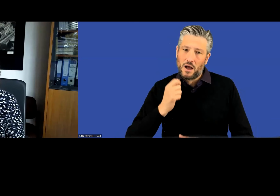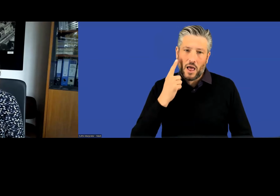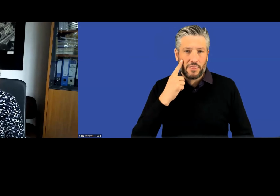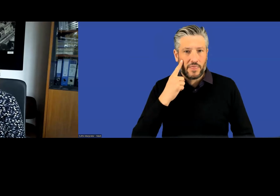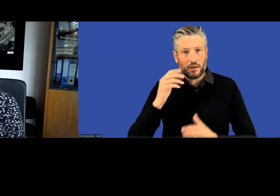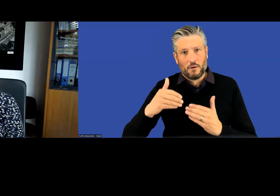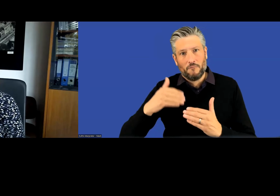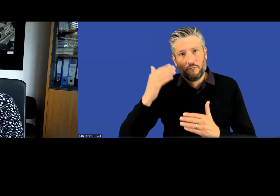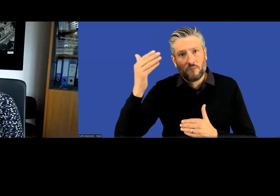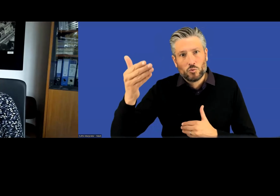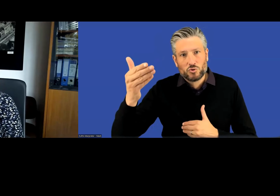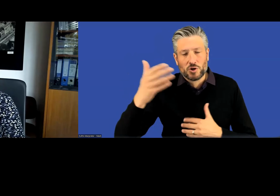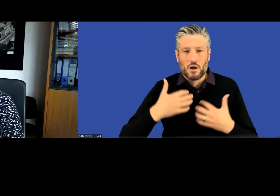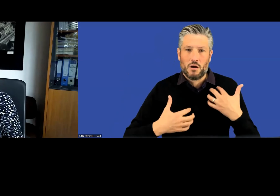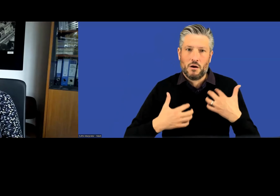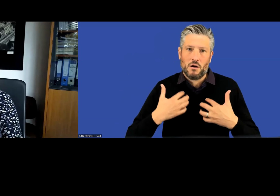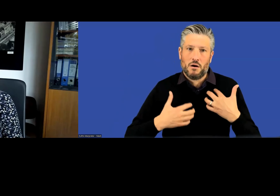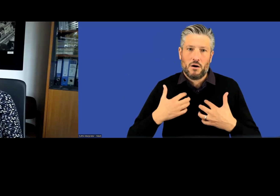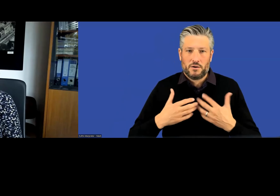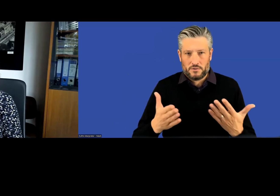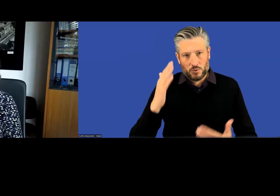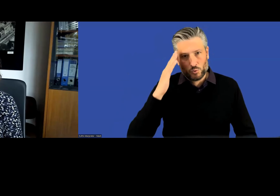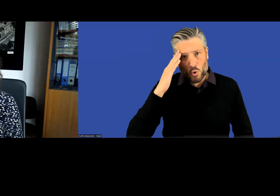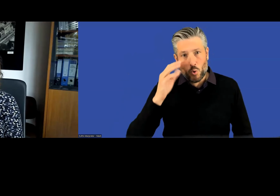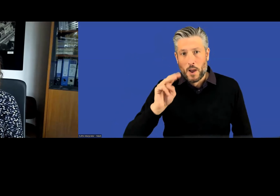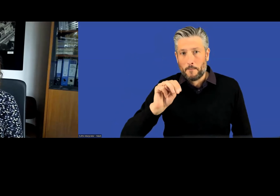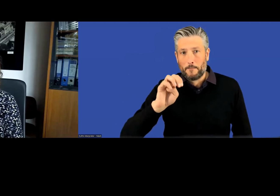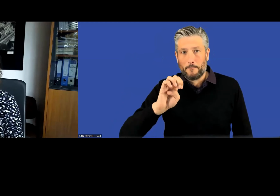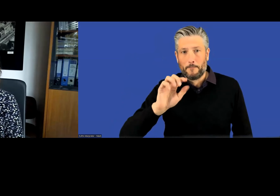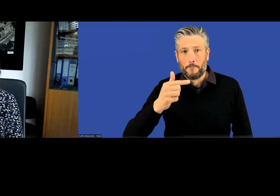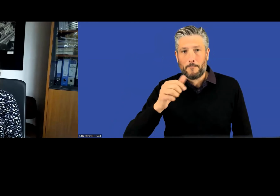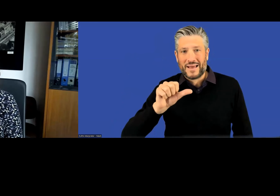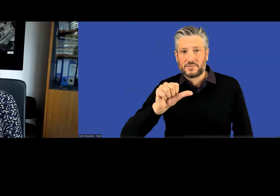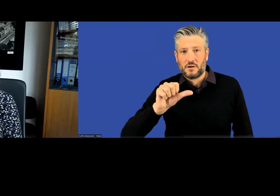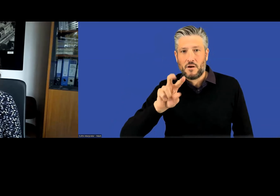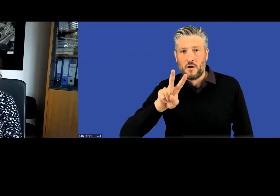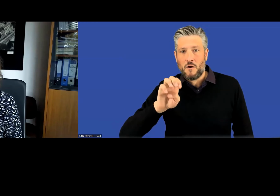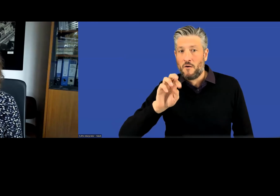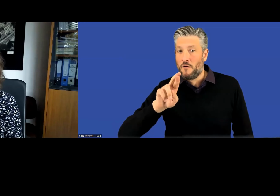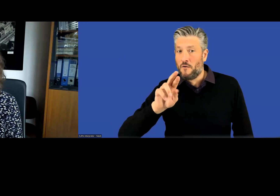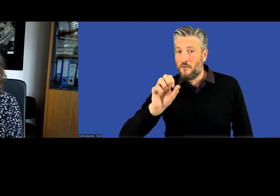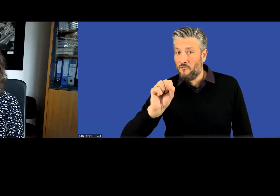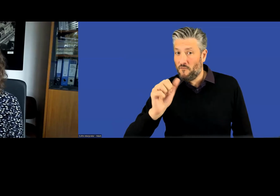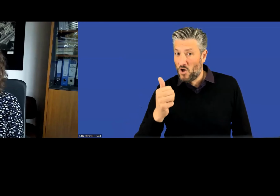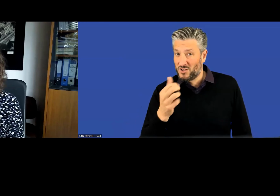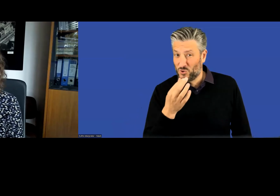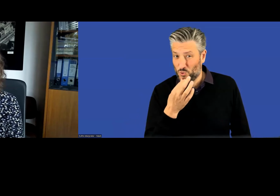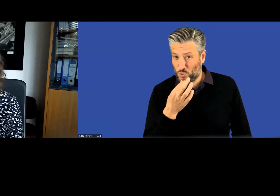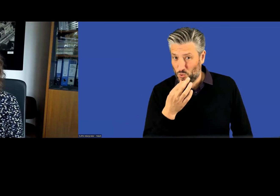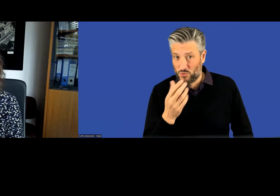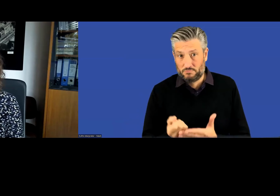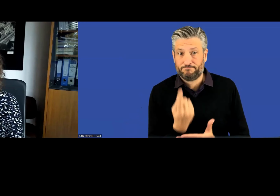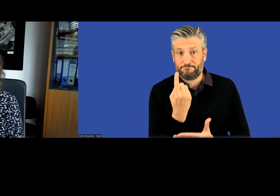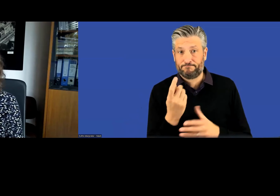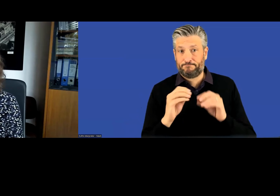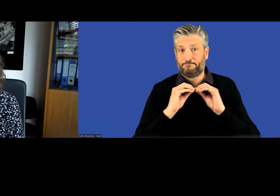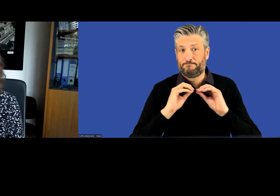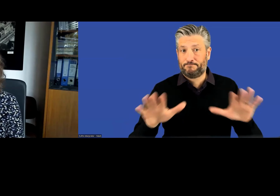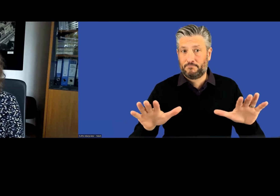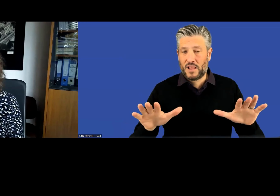The metaverse is just around the corner and it offers huge opportunities if it's designed to be accessible and inclusive